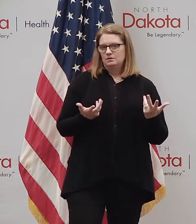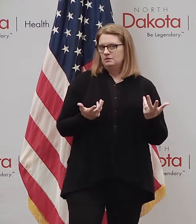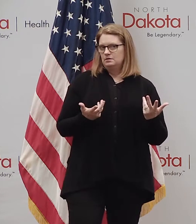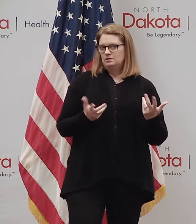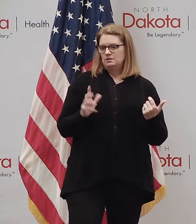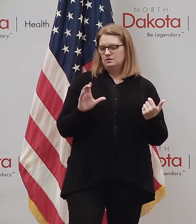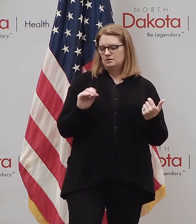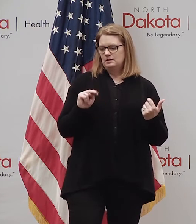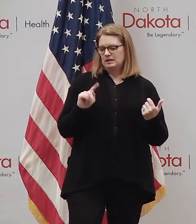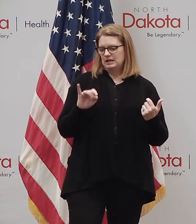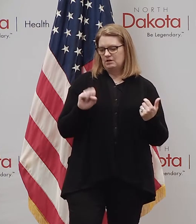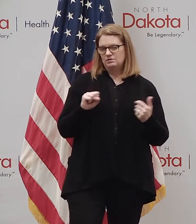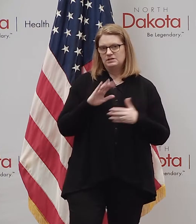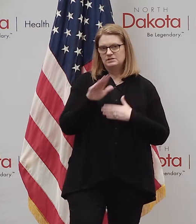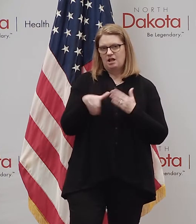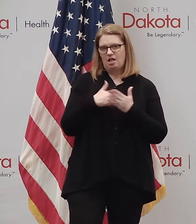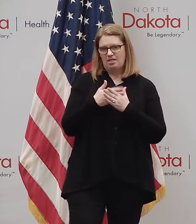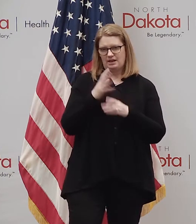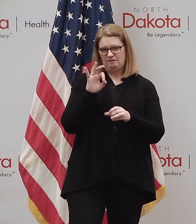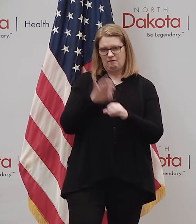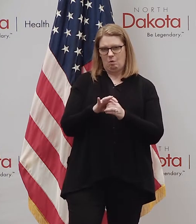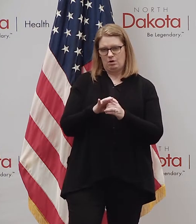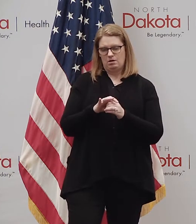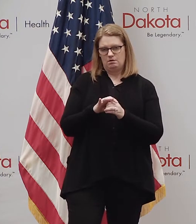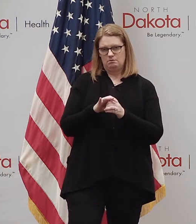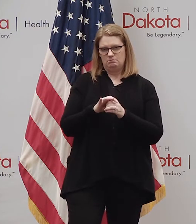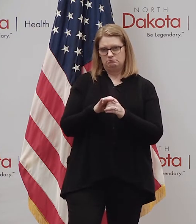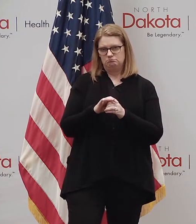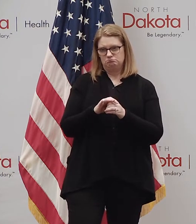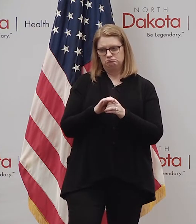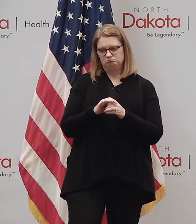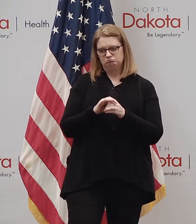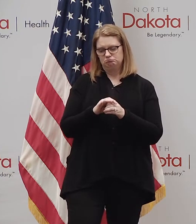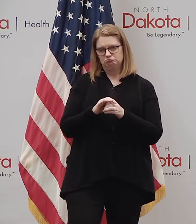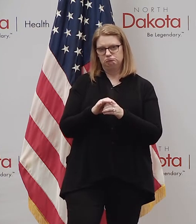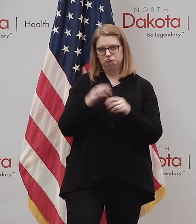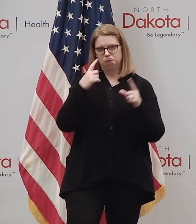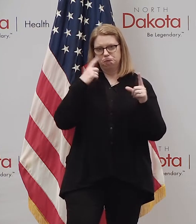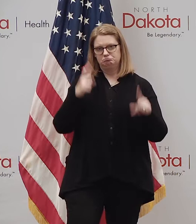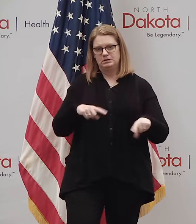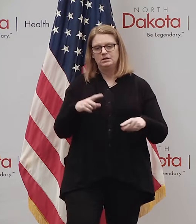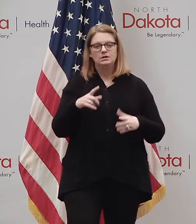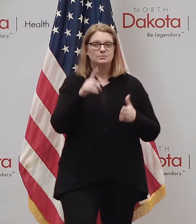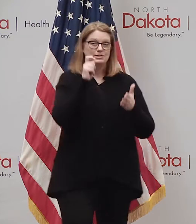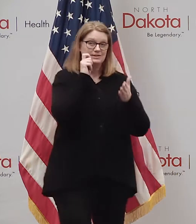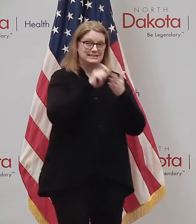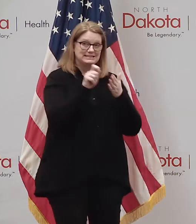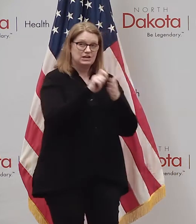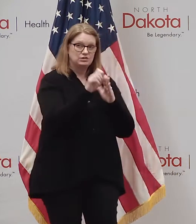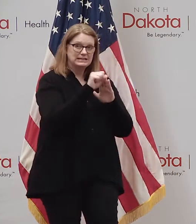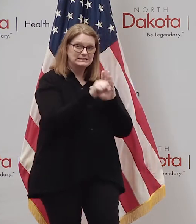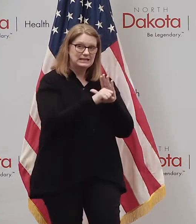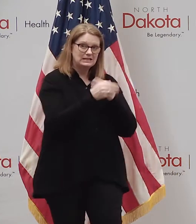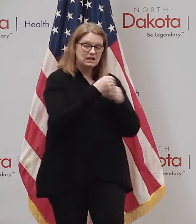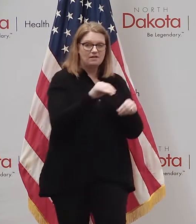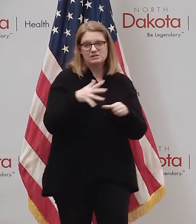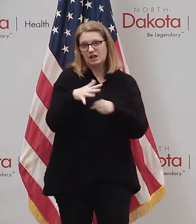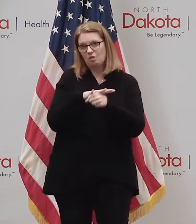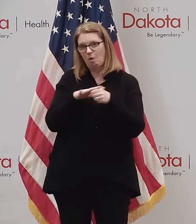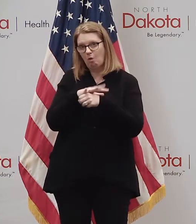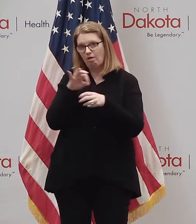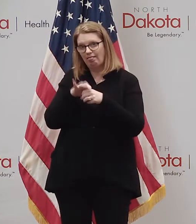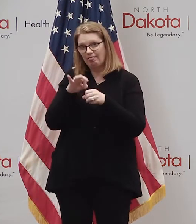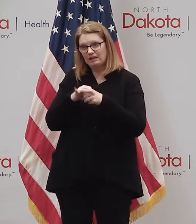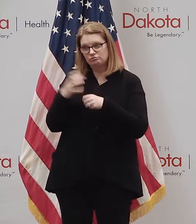The counties all have voted to do that, and I'm between our Secretary of State's office and local election officials in the